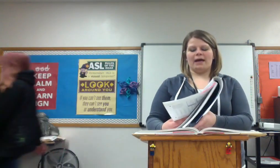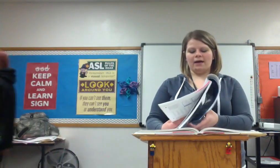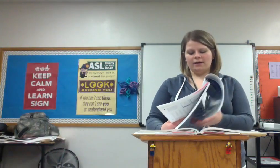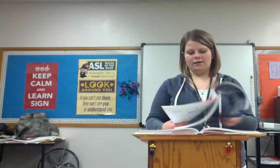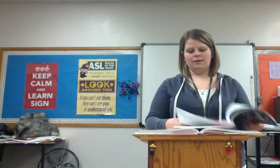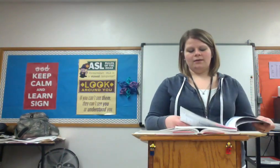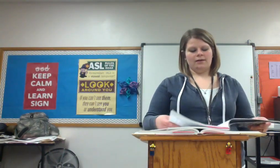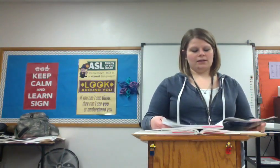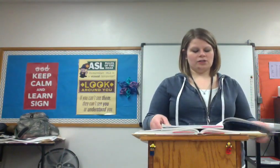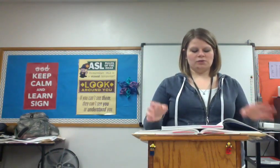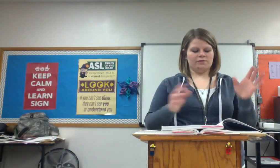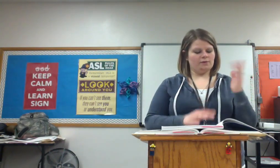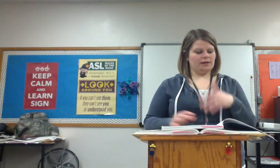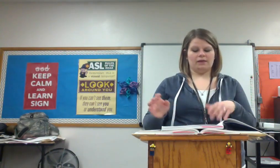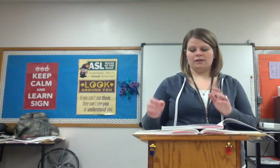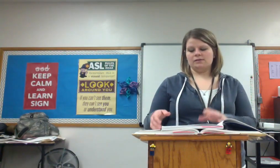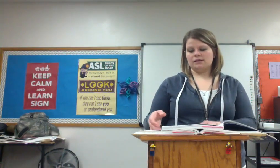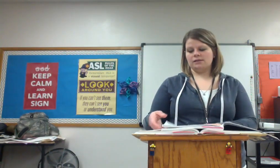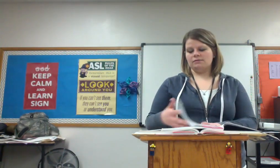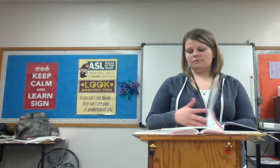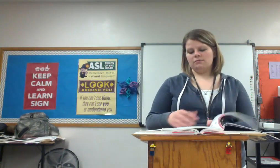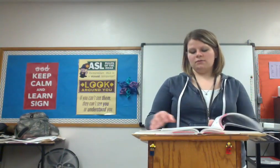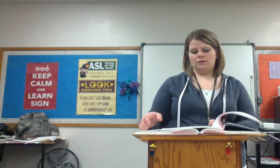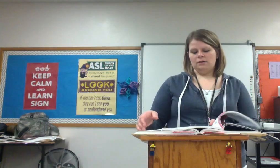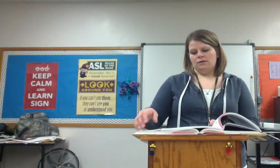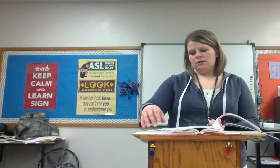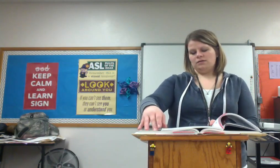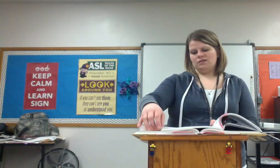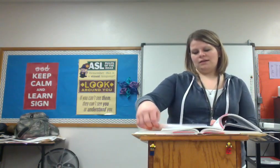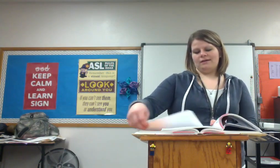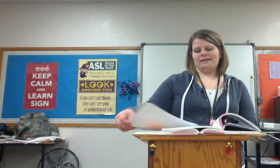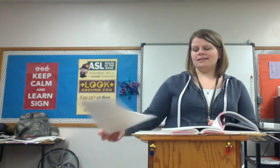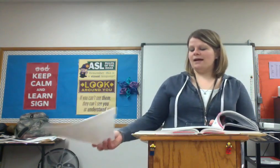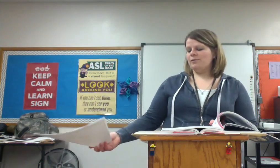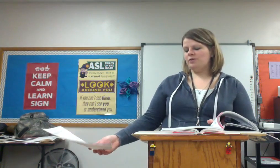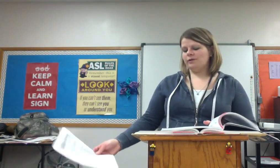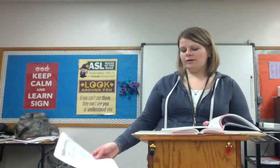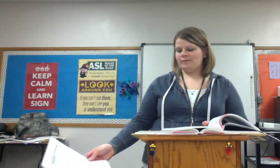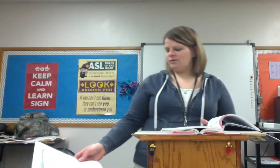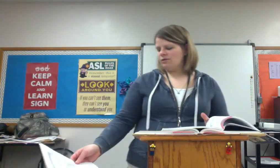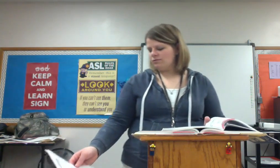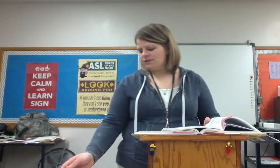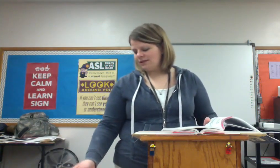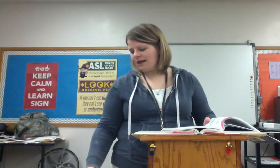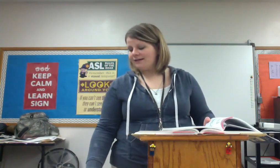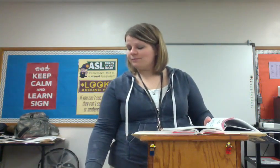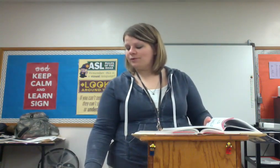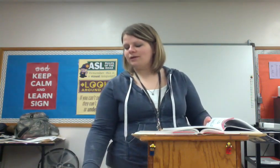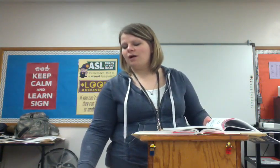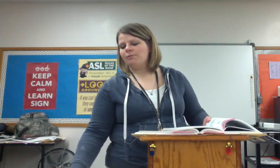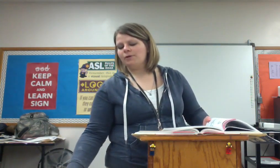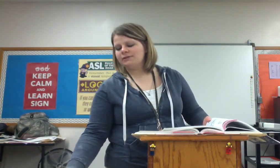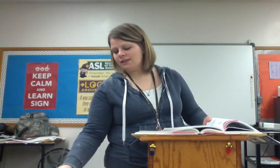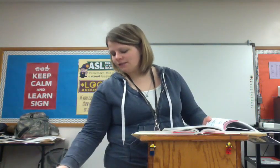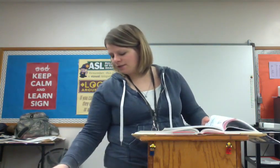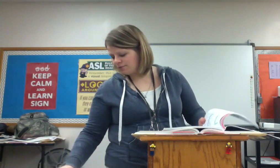back and just reviewing things because at the time when you learn them, you don't see it as important or how important it is until you're